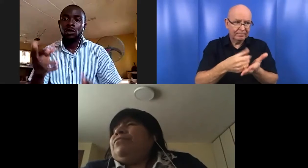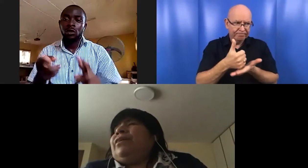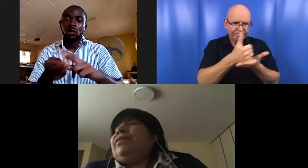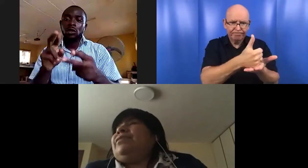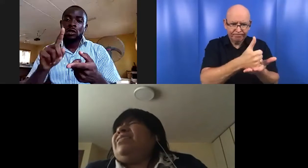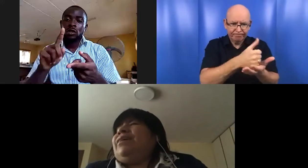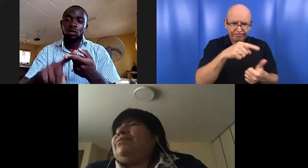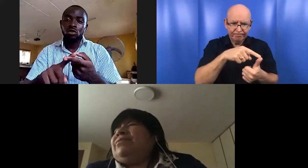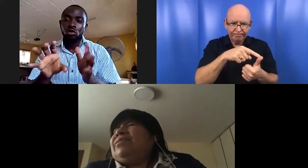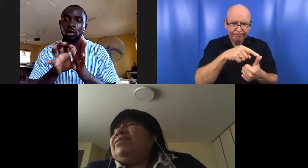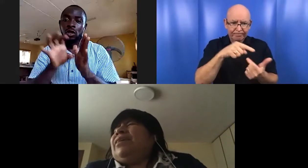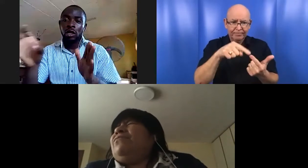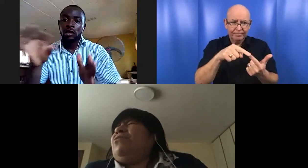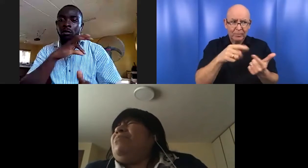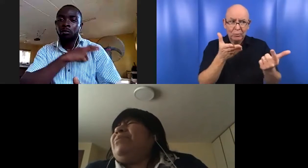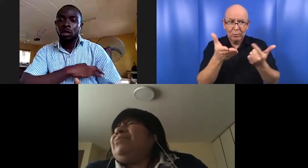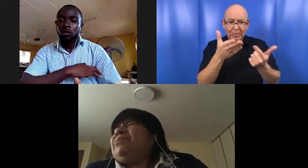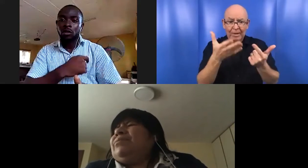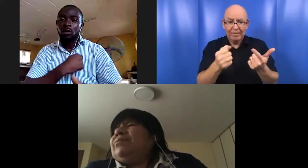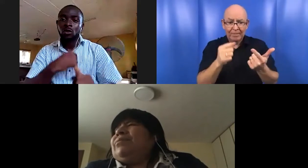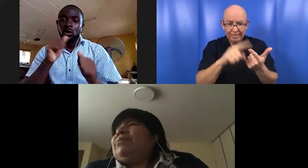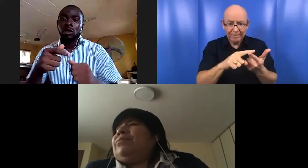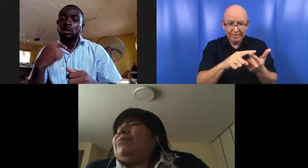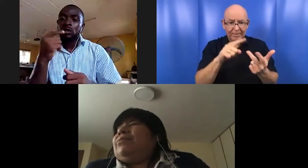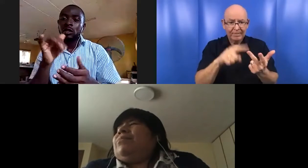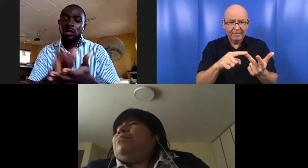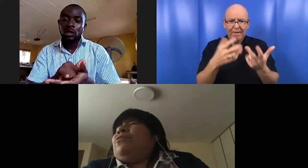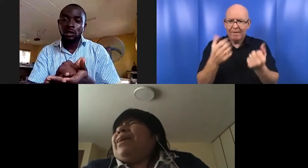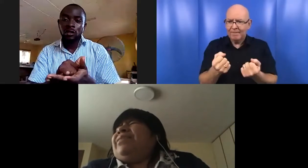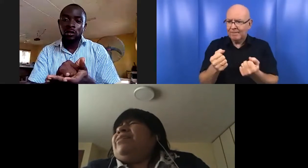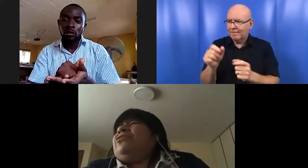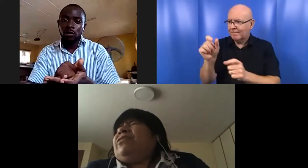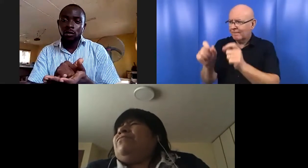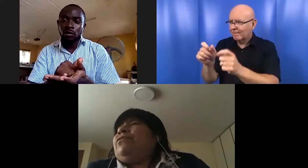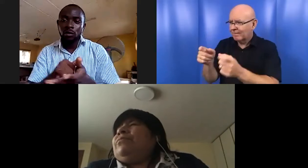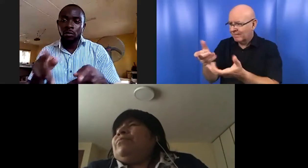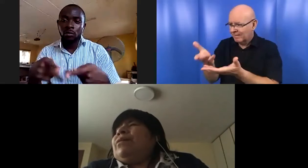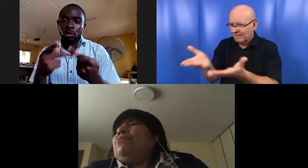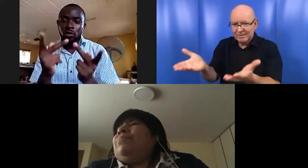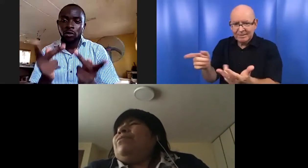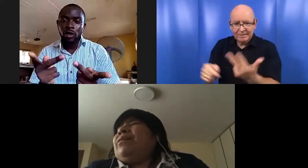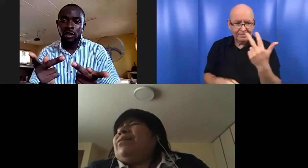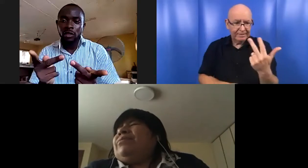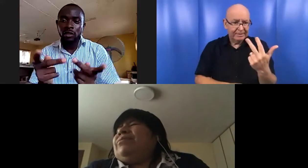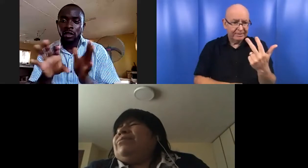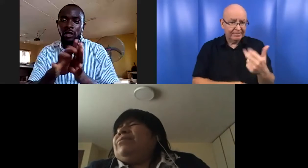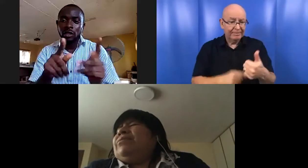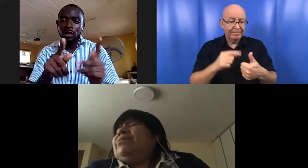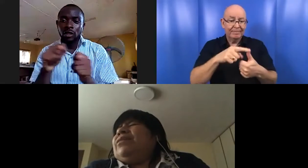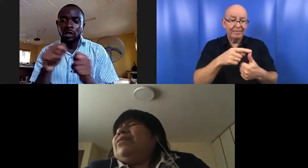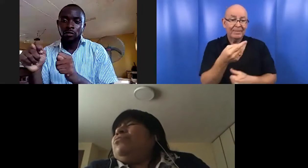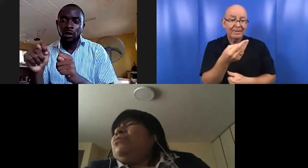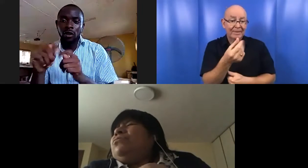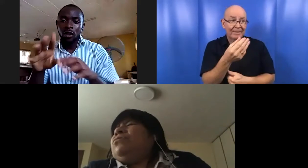benefit, we can say that some of the governments provided cash transfer. However,